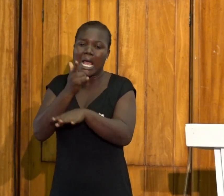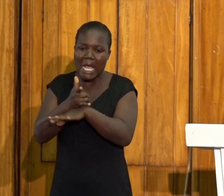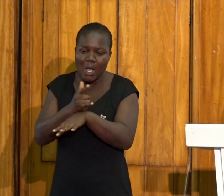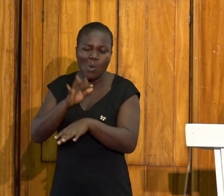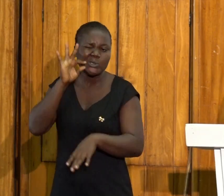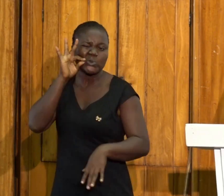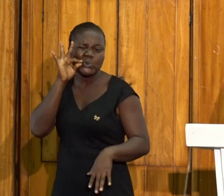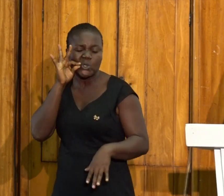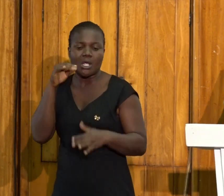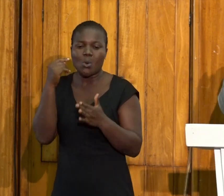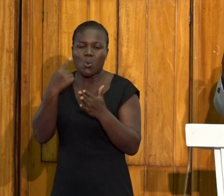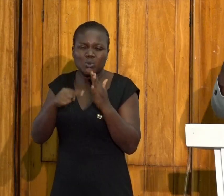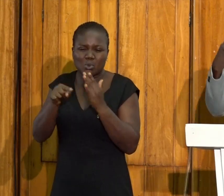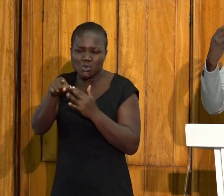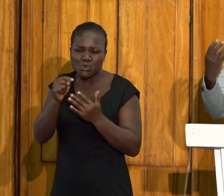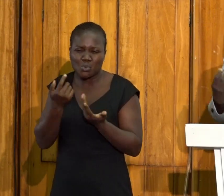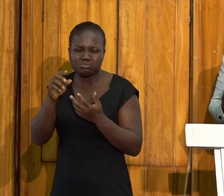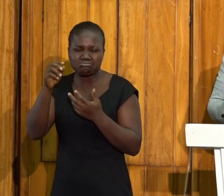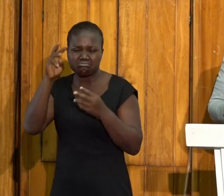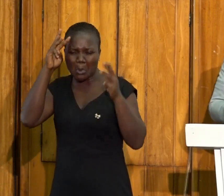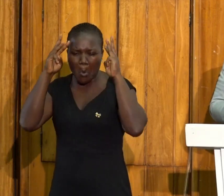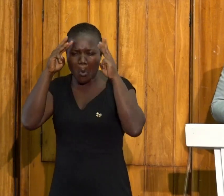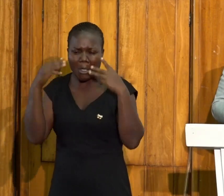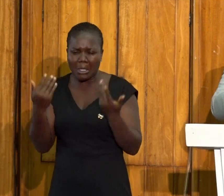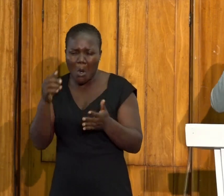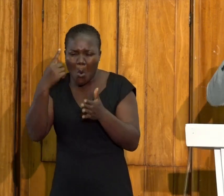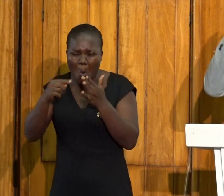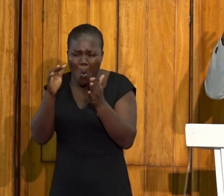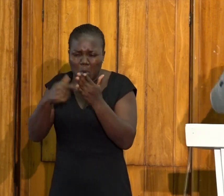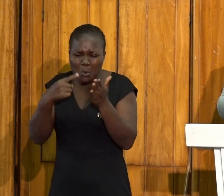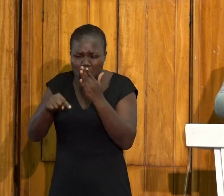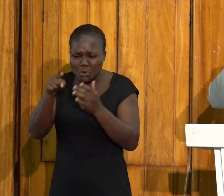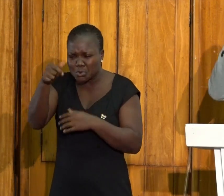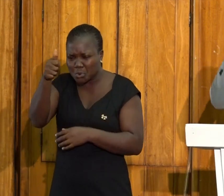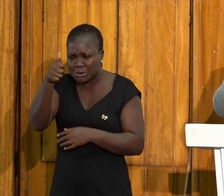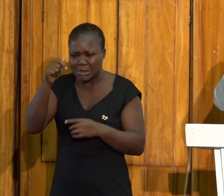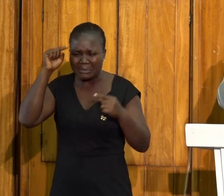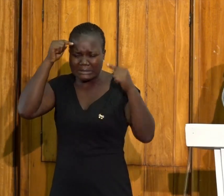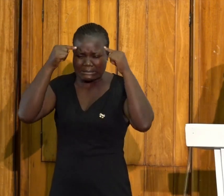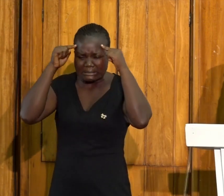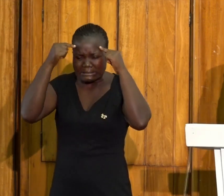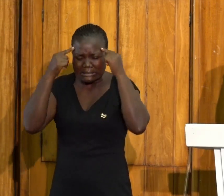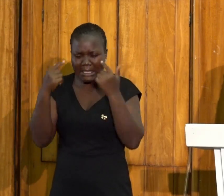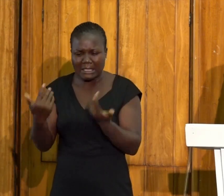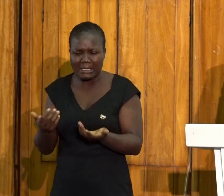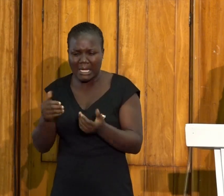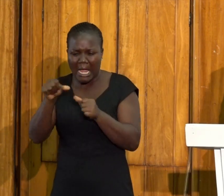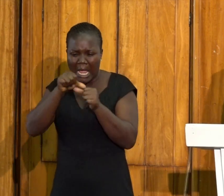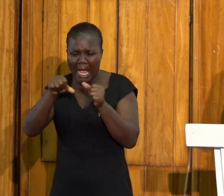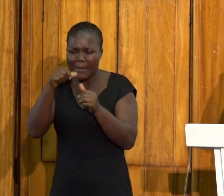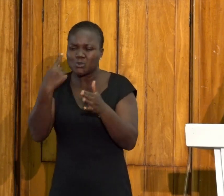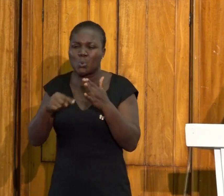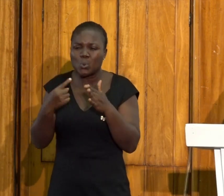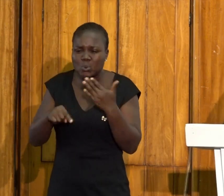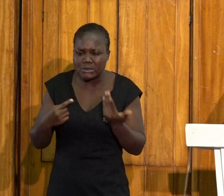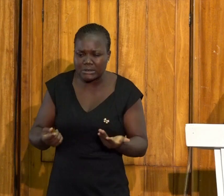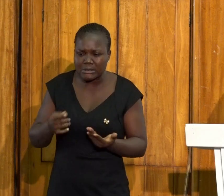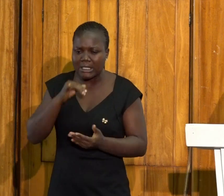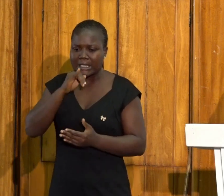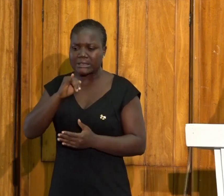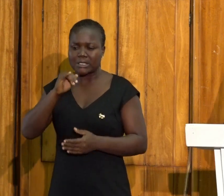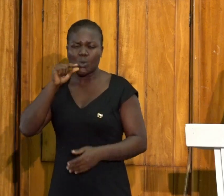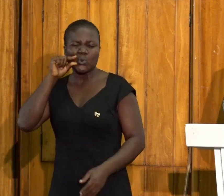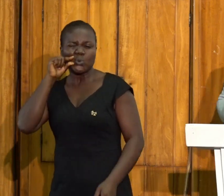worried about? What goes into your mind if you are thinking of a drug that goes to a pregnant